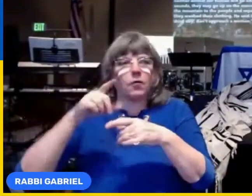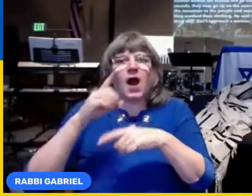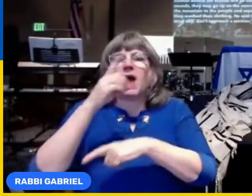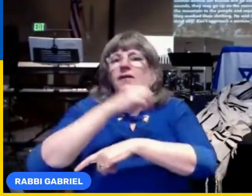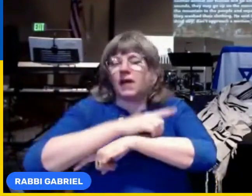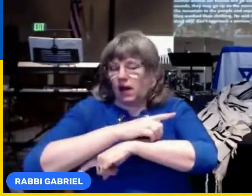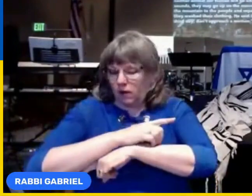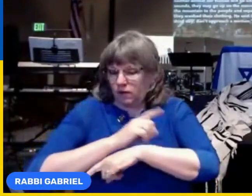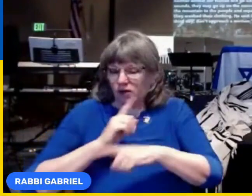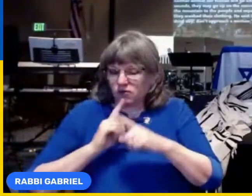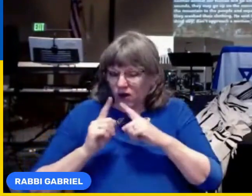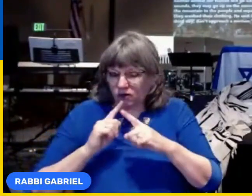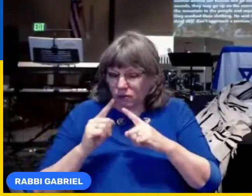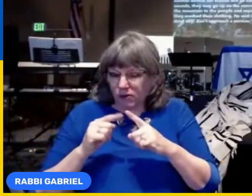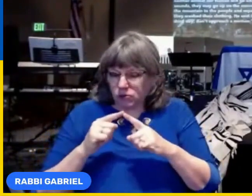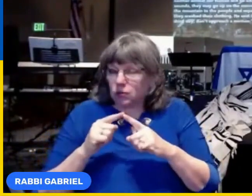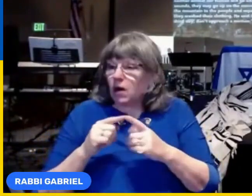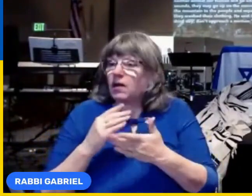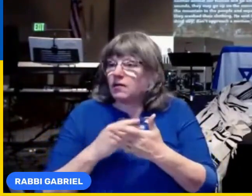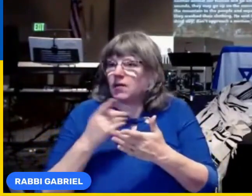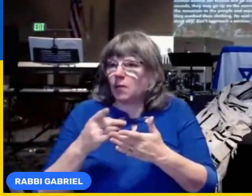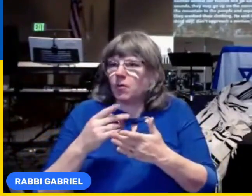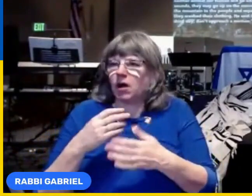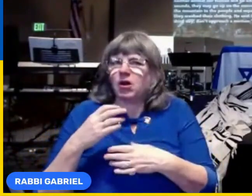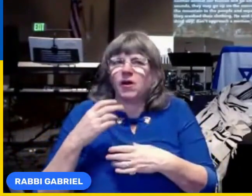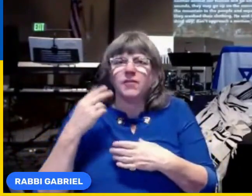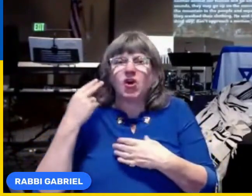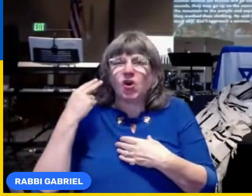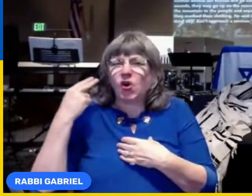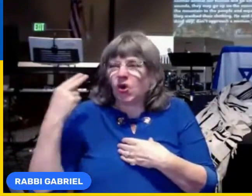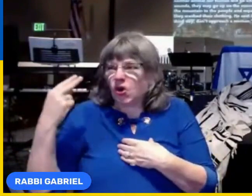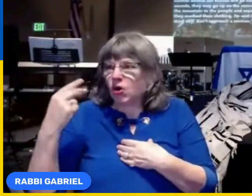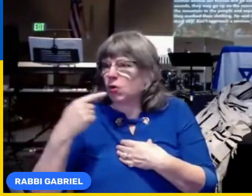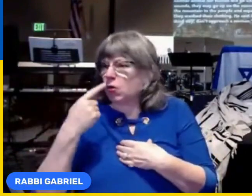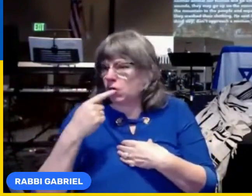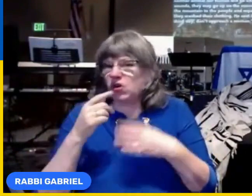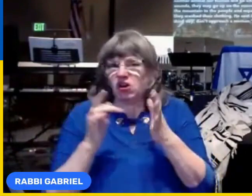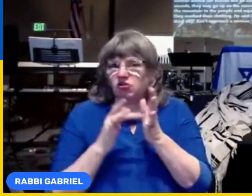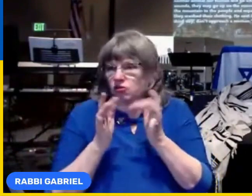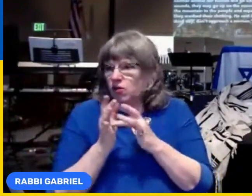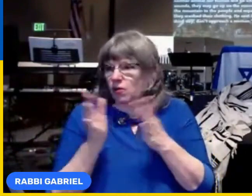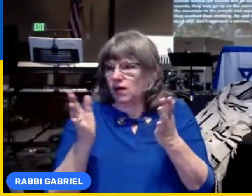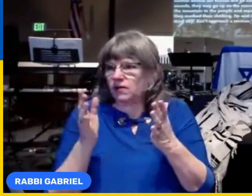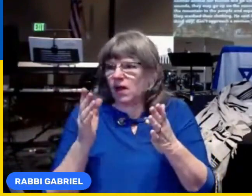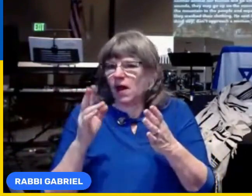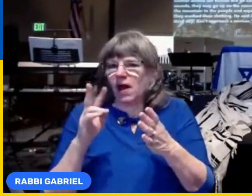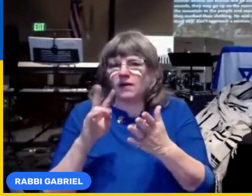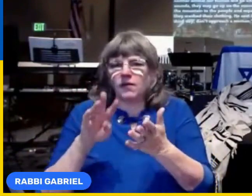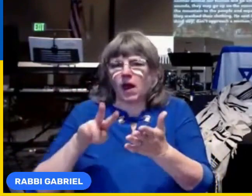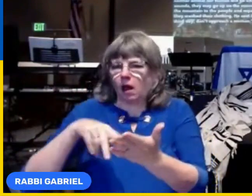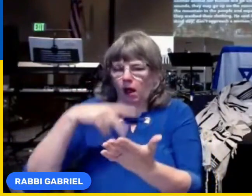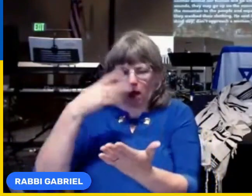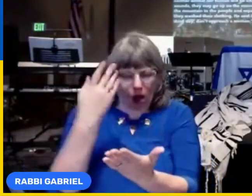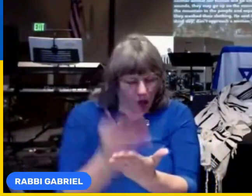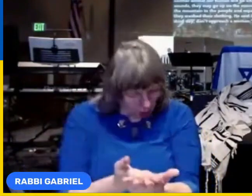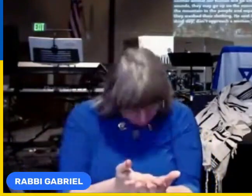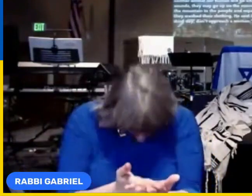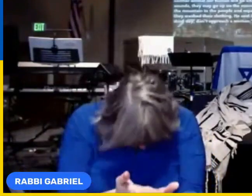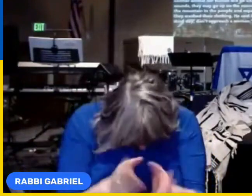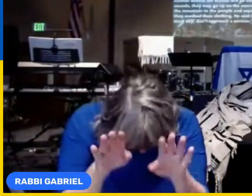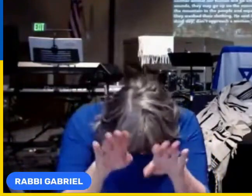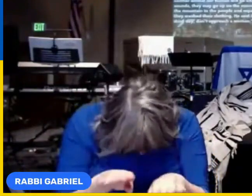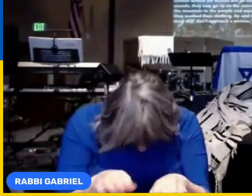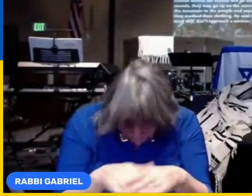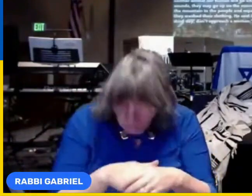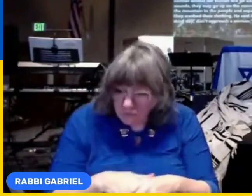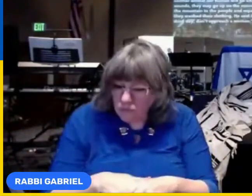Brit. When some people realized who Yeshua was, they either prostrated themselves or they didn't want